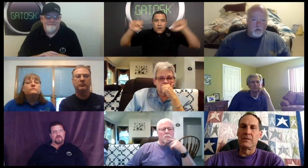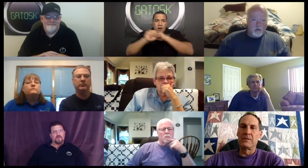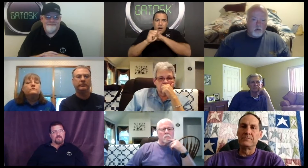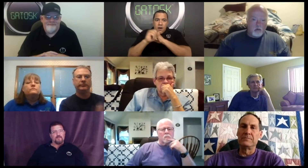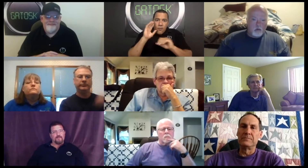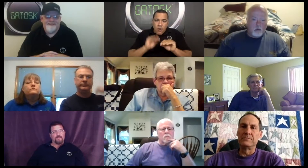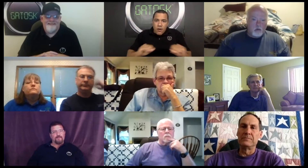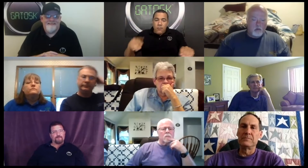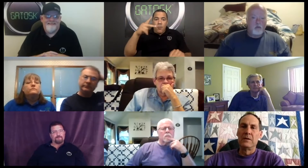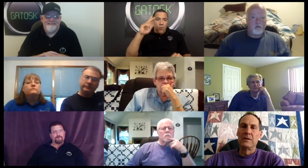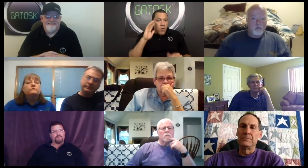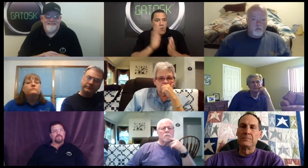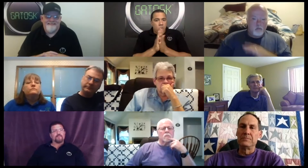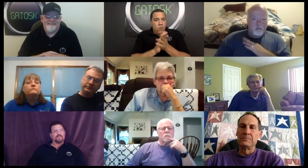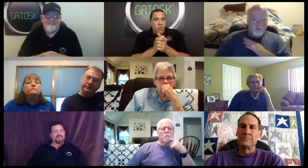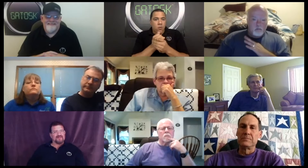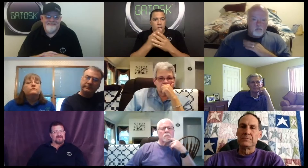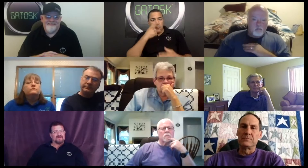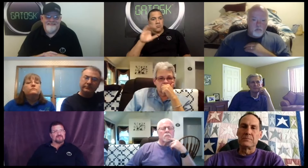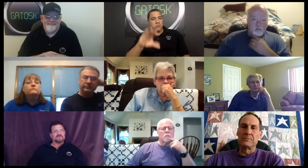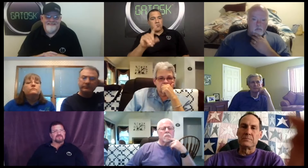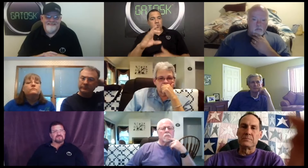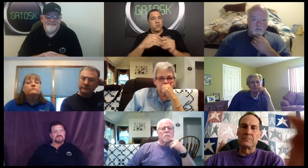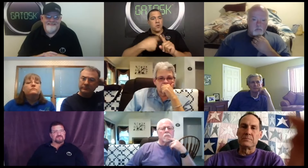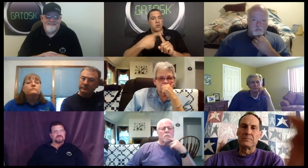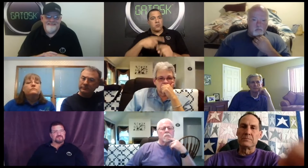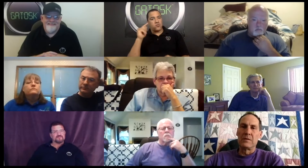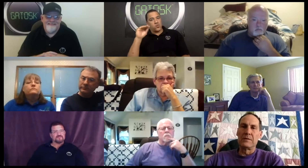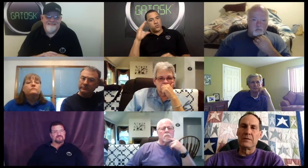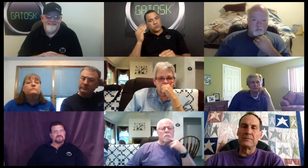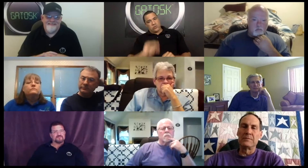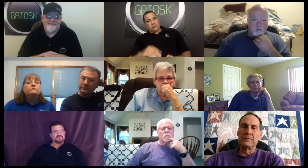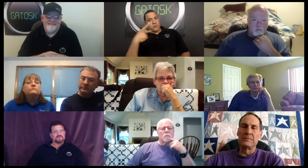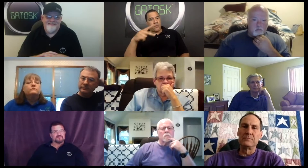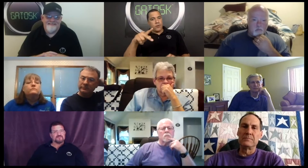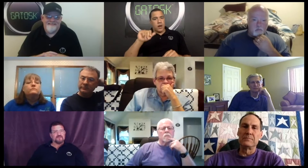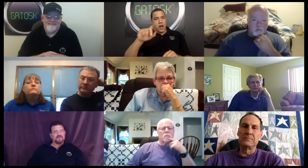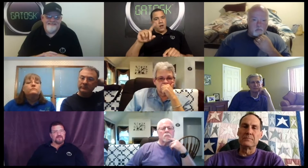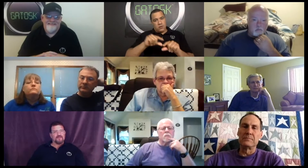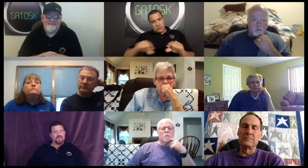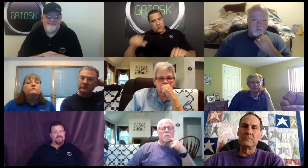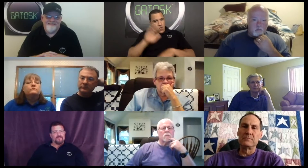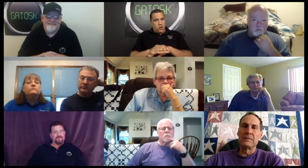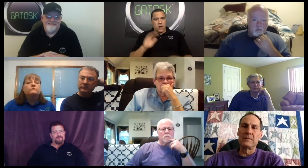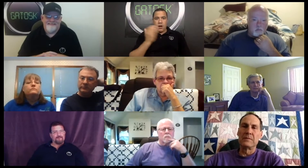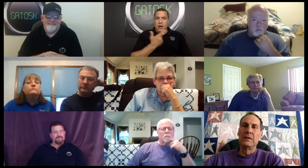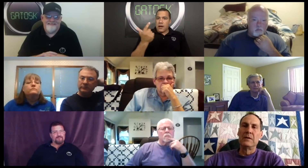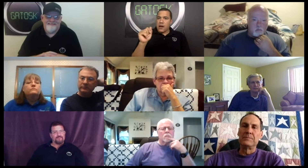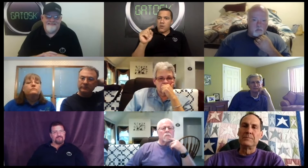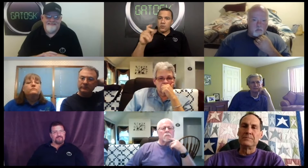banner advertising for Purple, and Purple are is excited, willing to pay the $100 a fee a month in